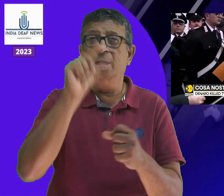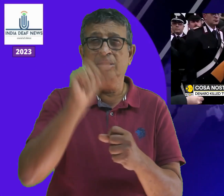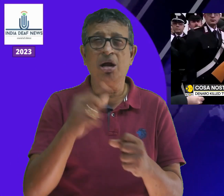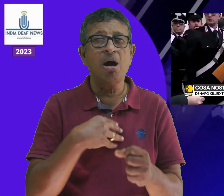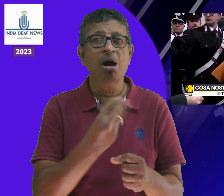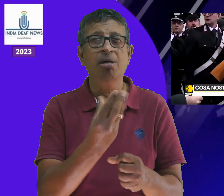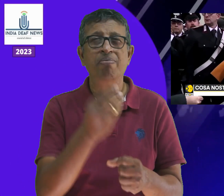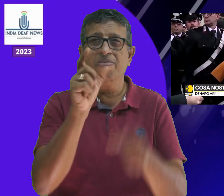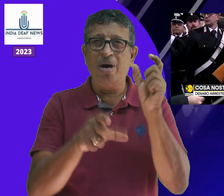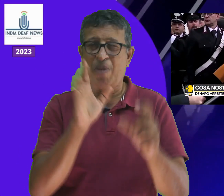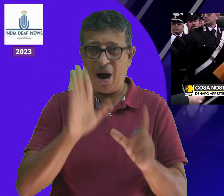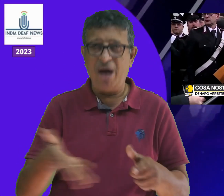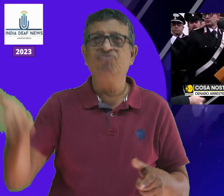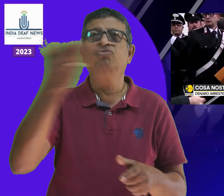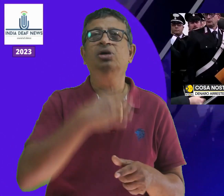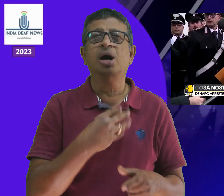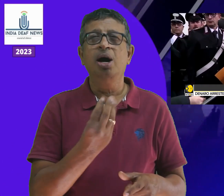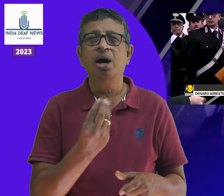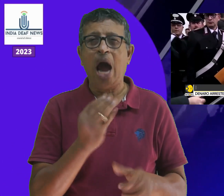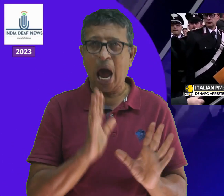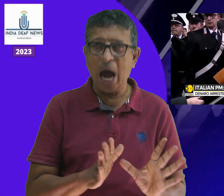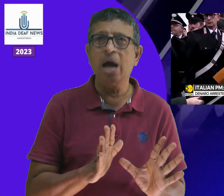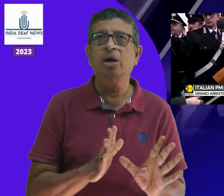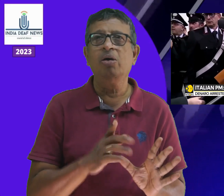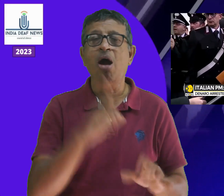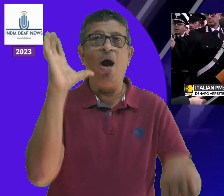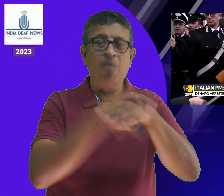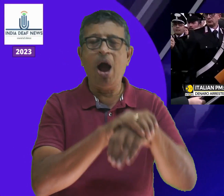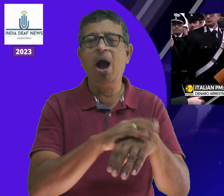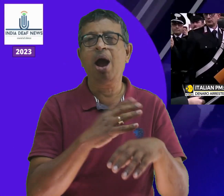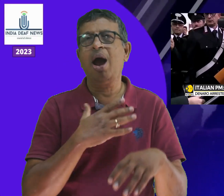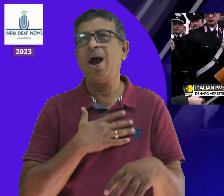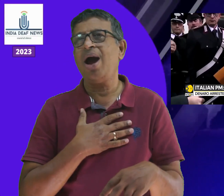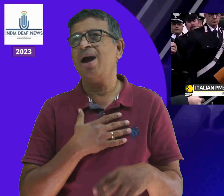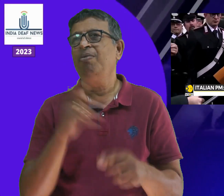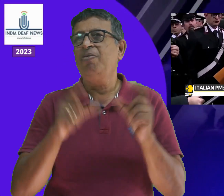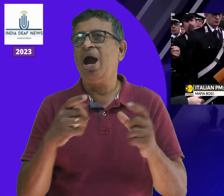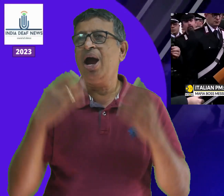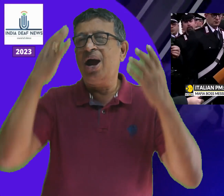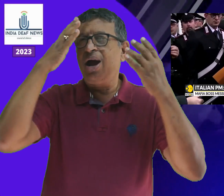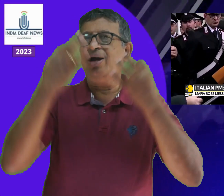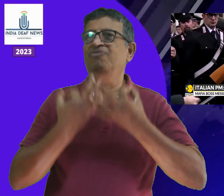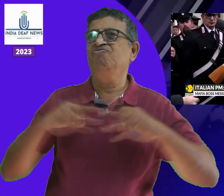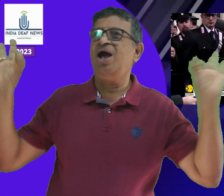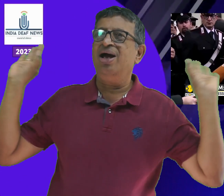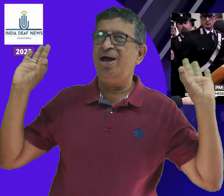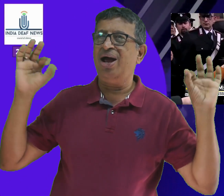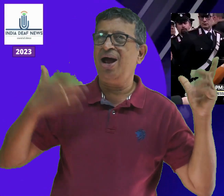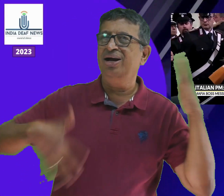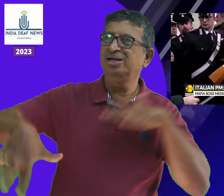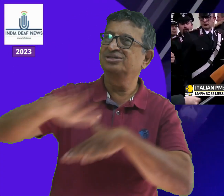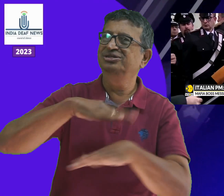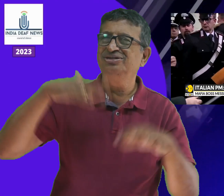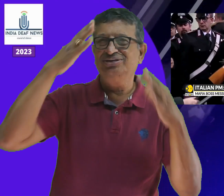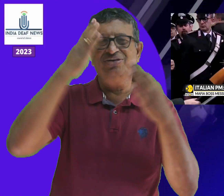Today is a historic day, a day of celebration. It's a day of celebration for good people, for the families of the victims of organized